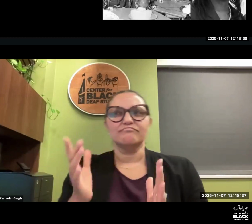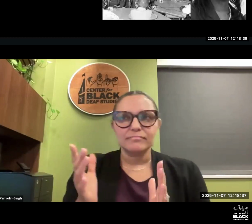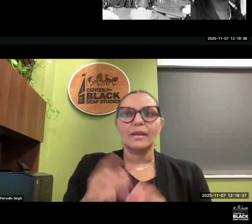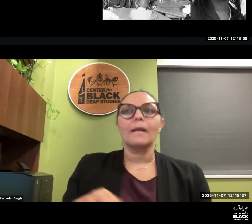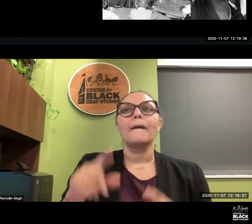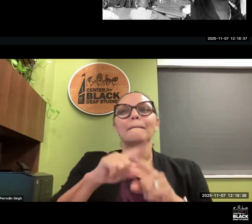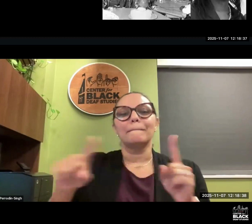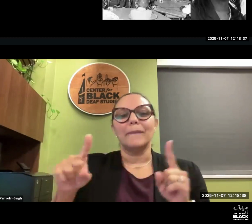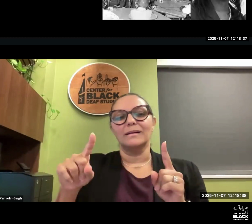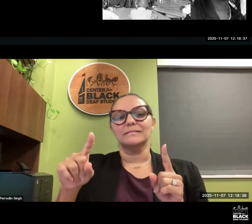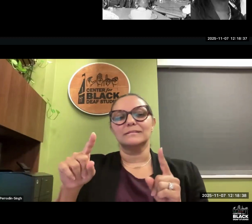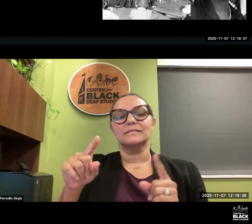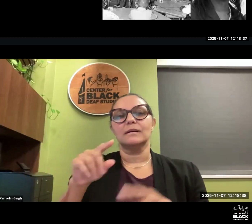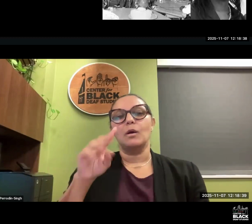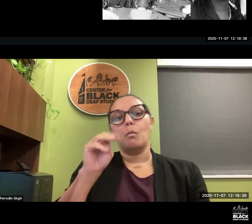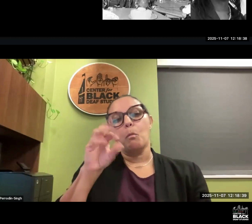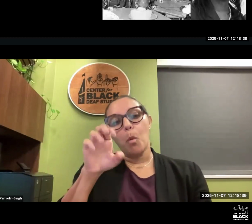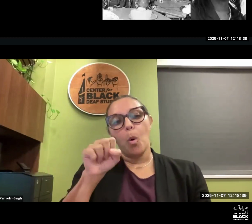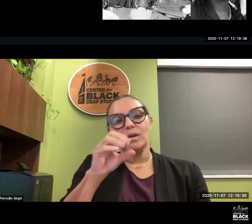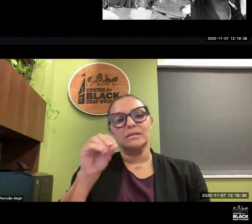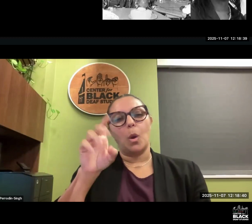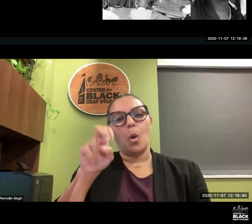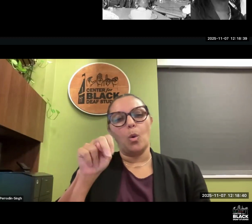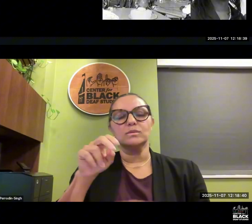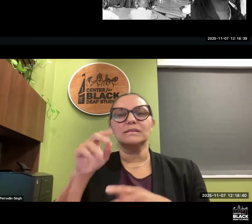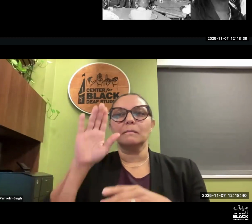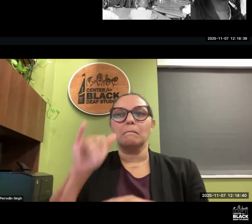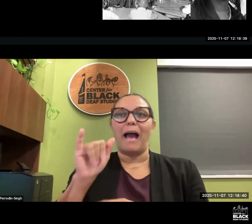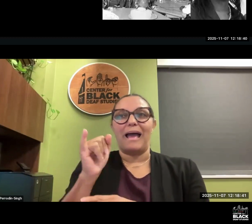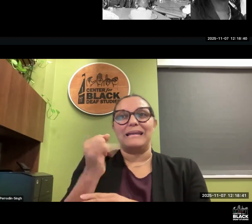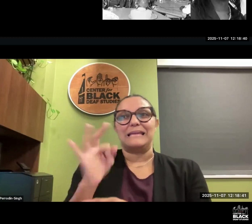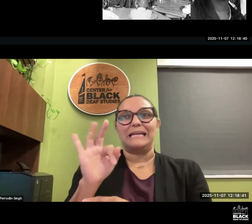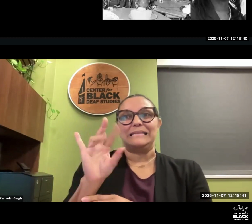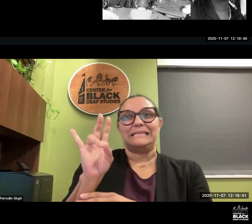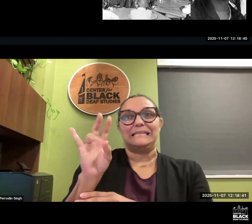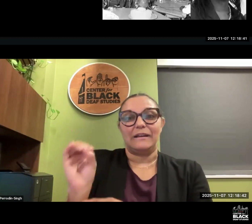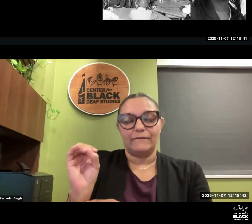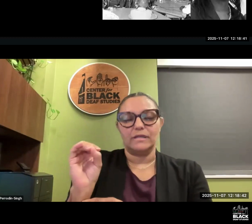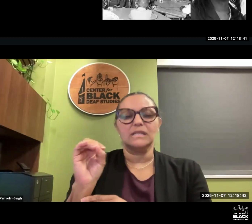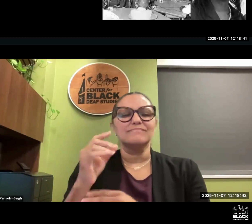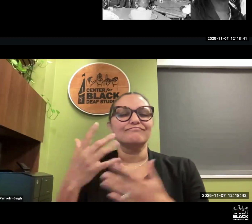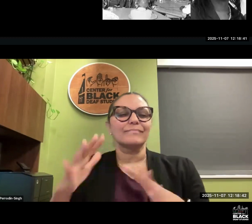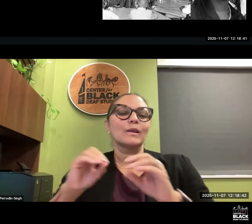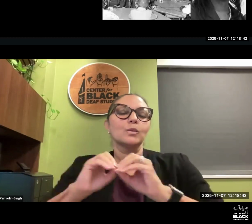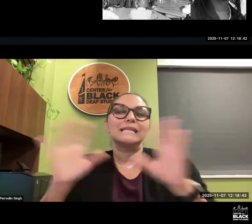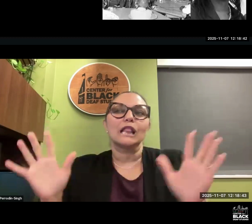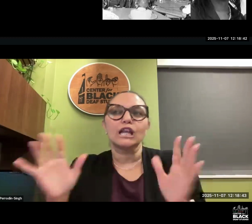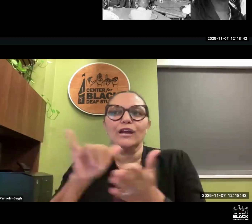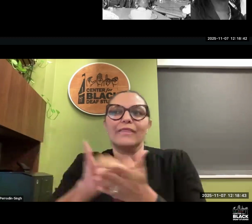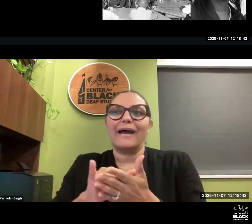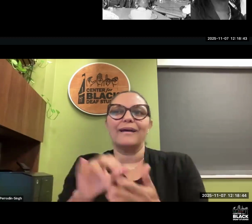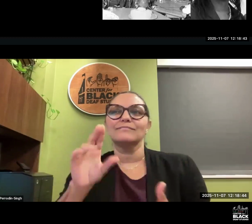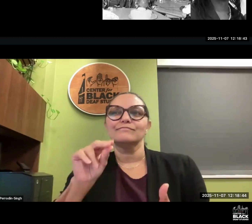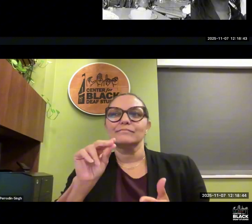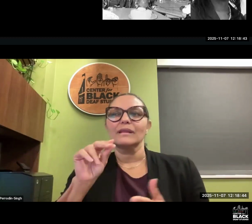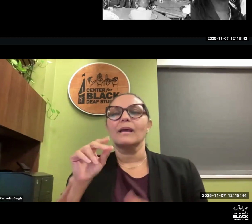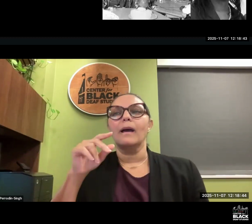or not we become successful, or not whether or not our community exists. But by the 1970s,